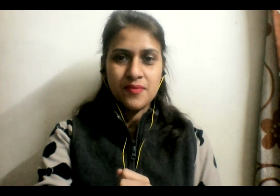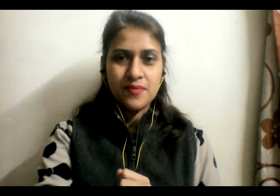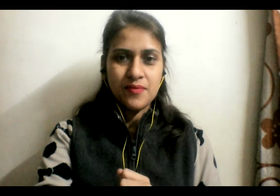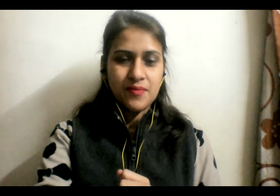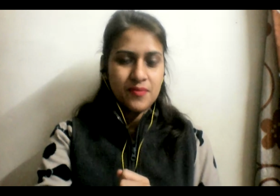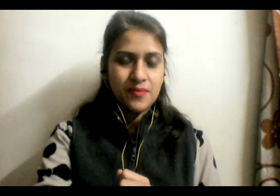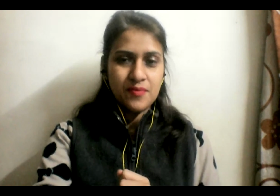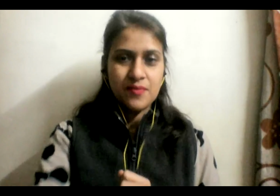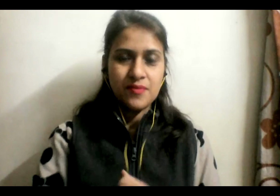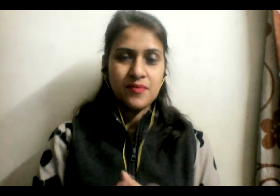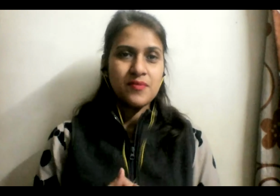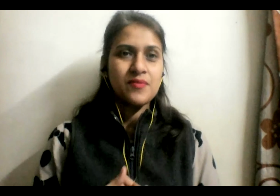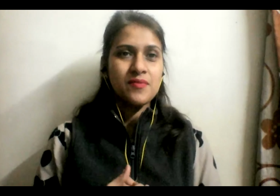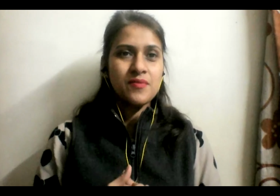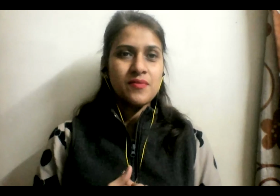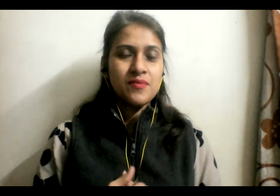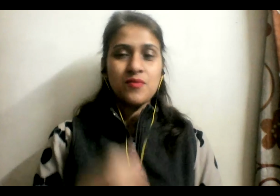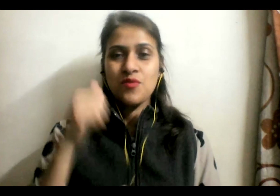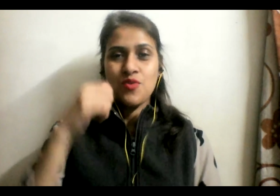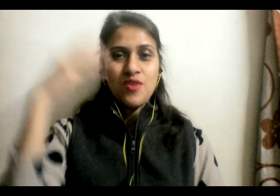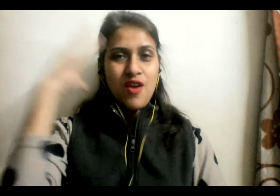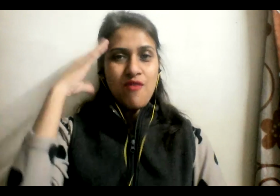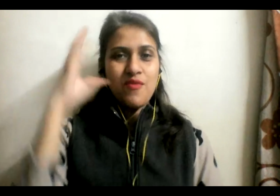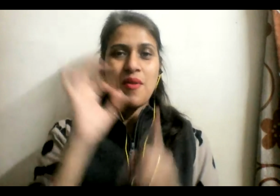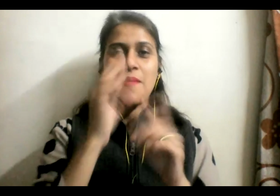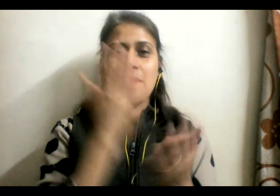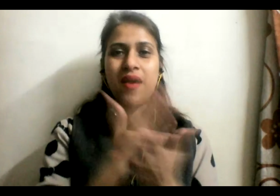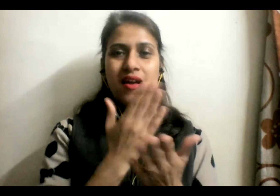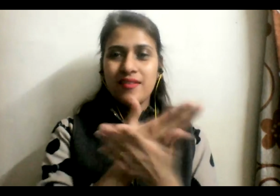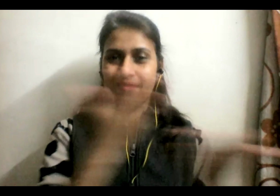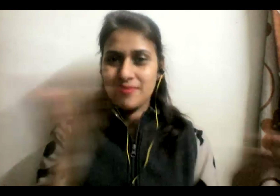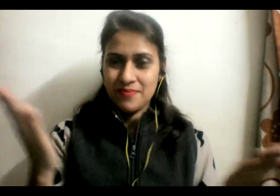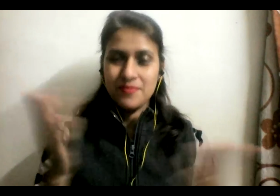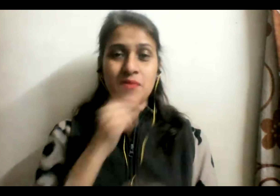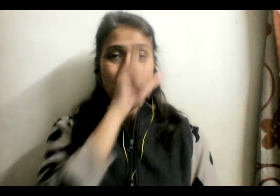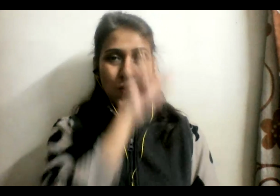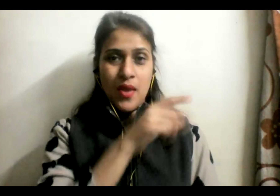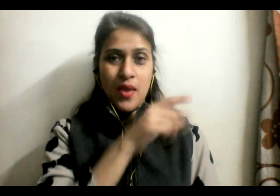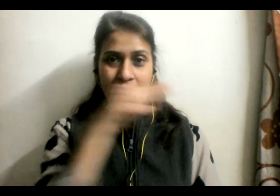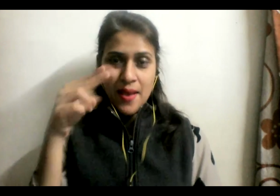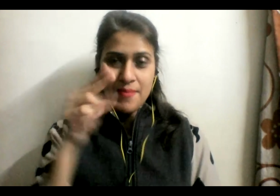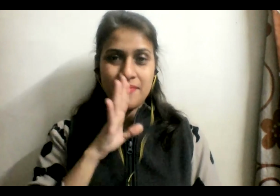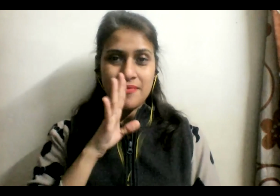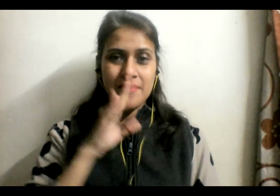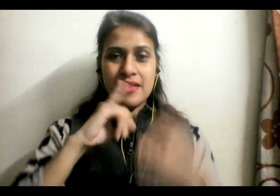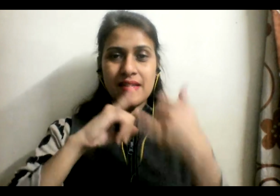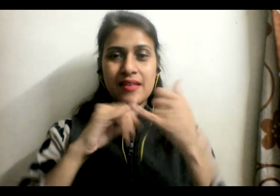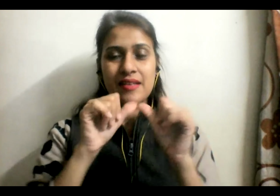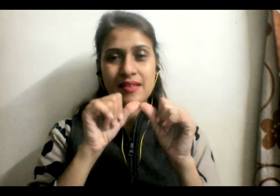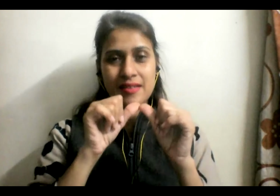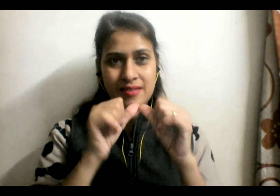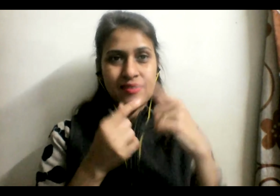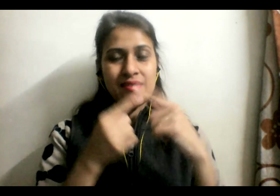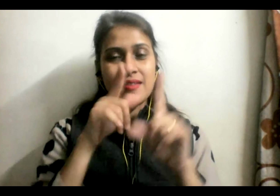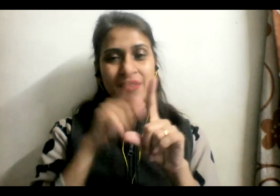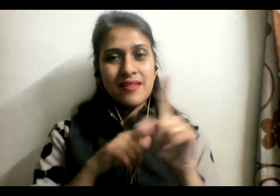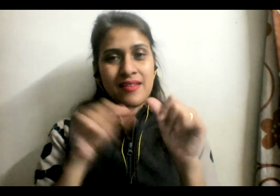Good afternoon, dear participants. This is Someshwar Sati from the Center of Disability Research and